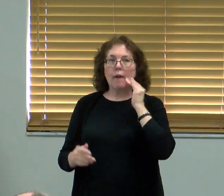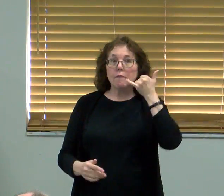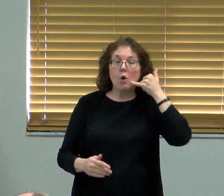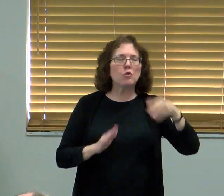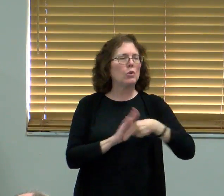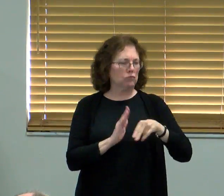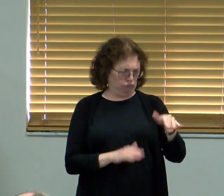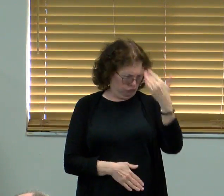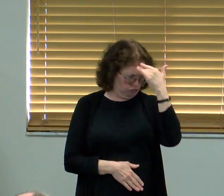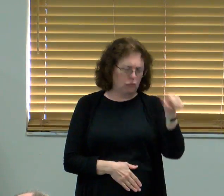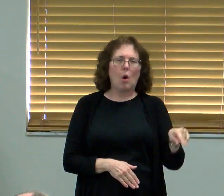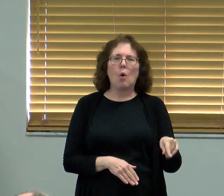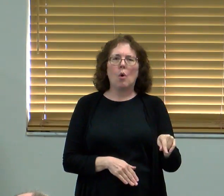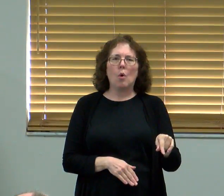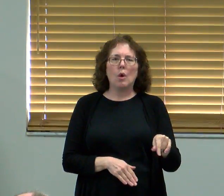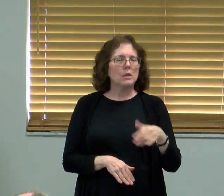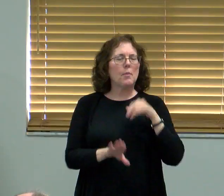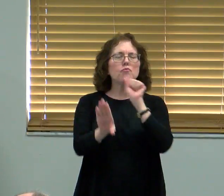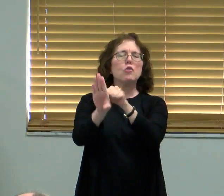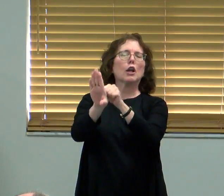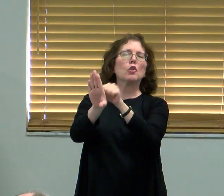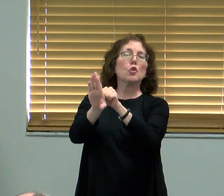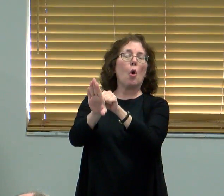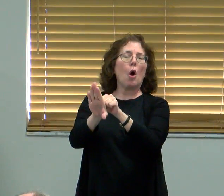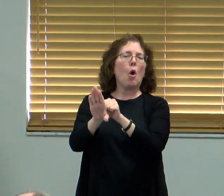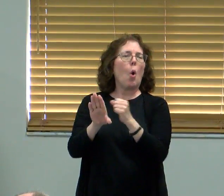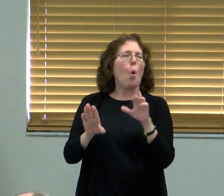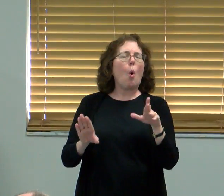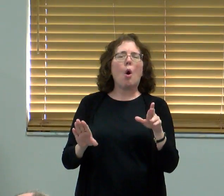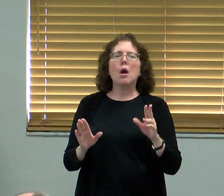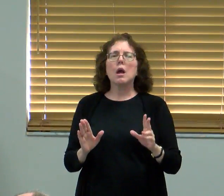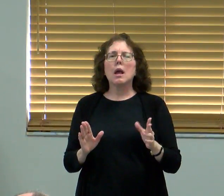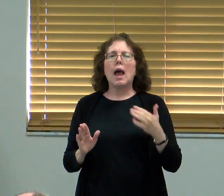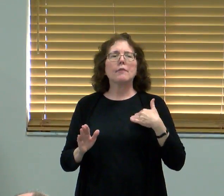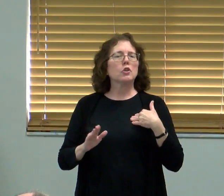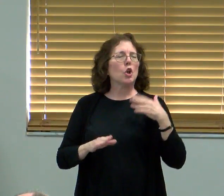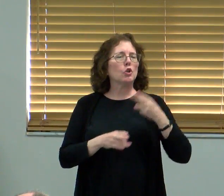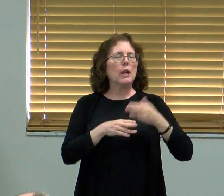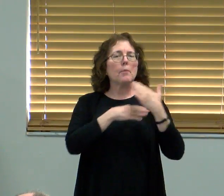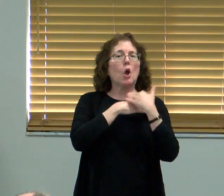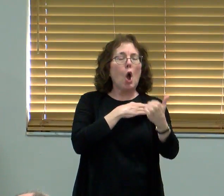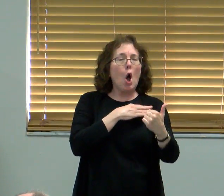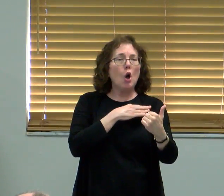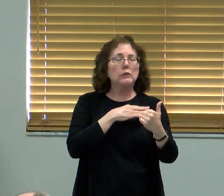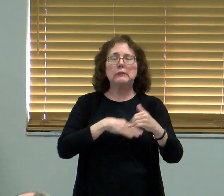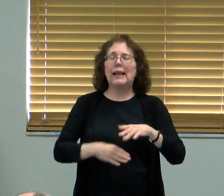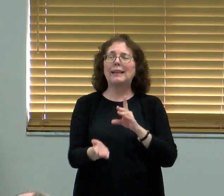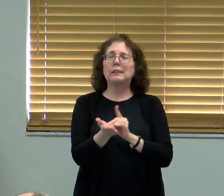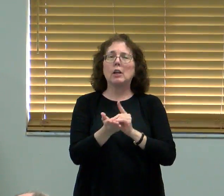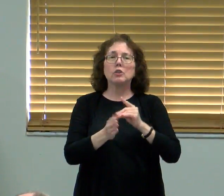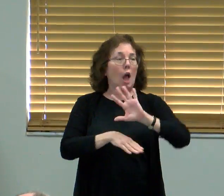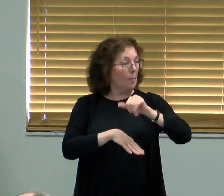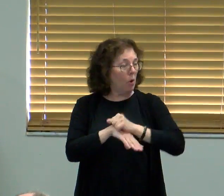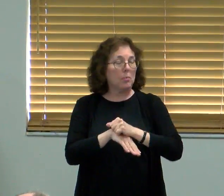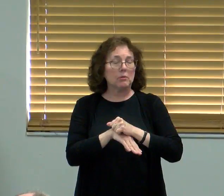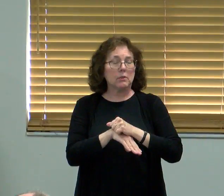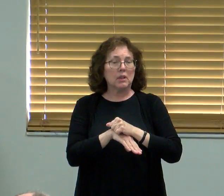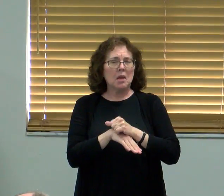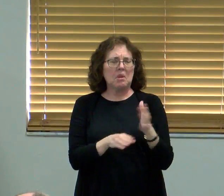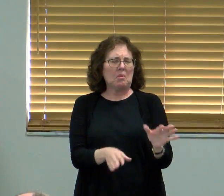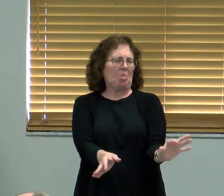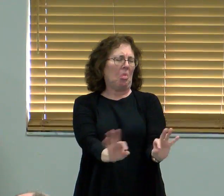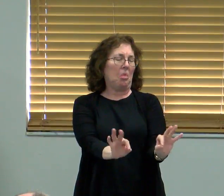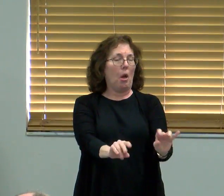phones ringing, someone knocking on your door, or having your name called at a simple doctor's appointment. These may seem like